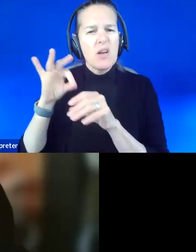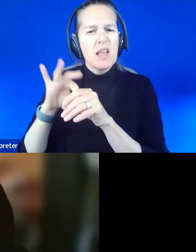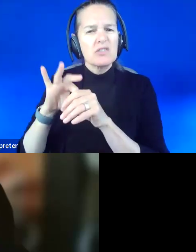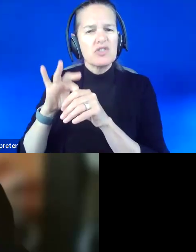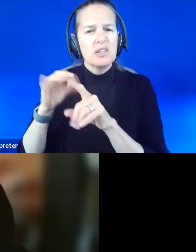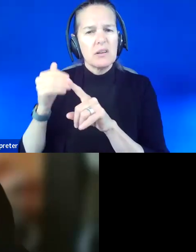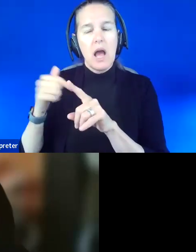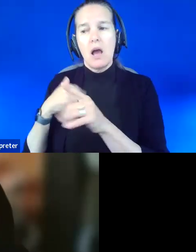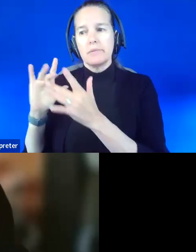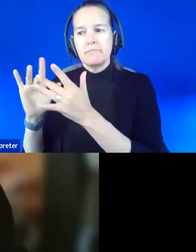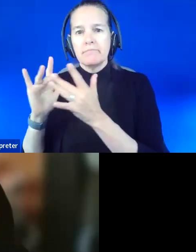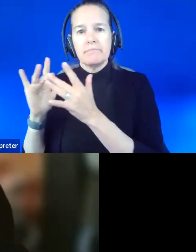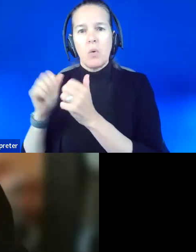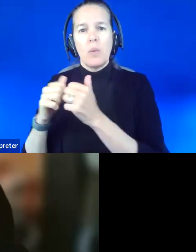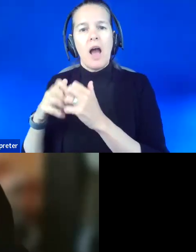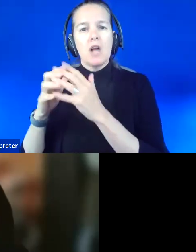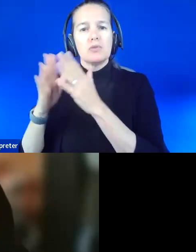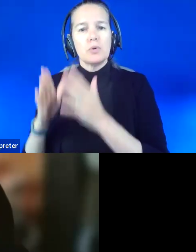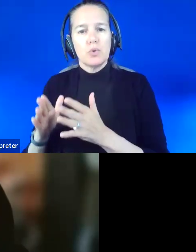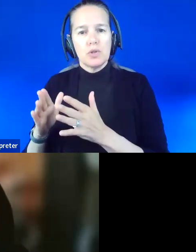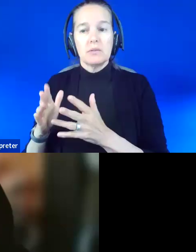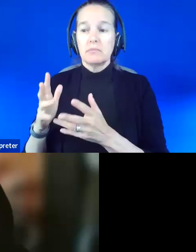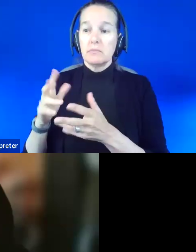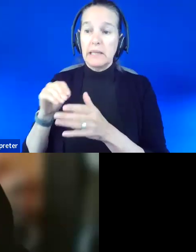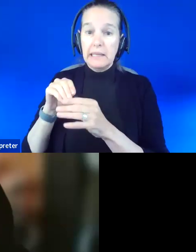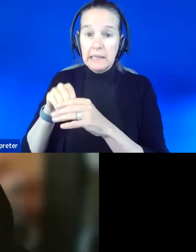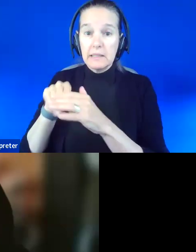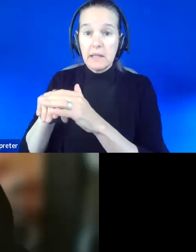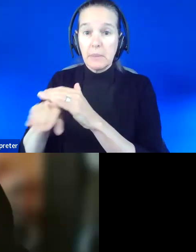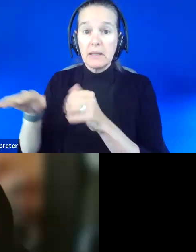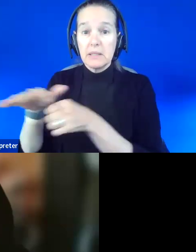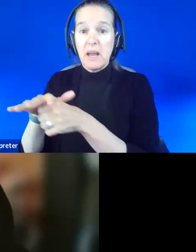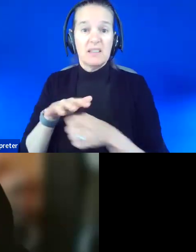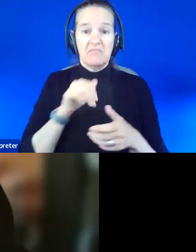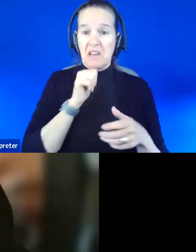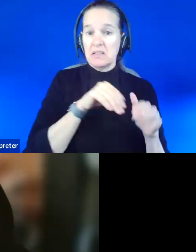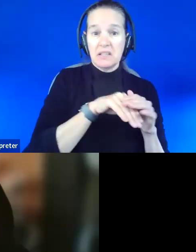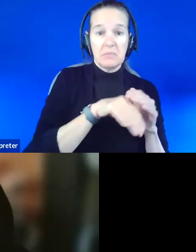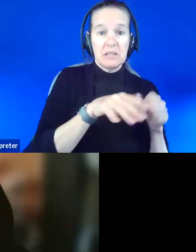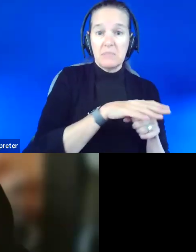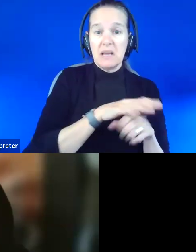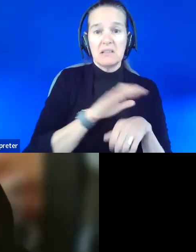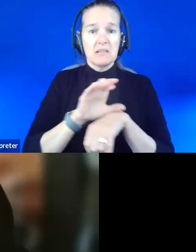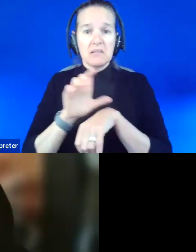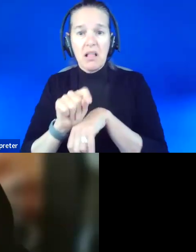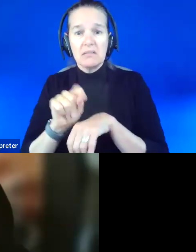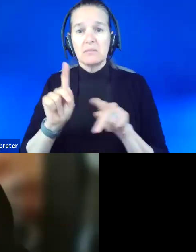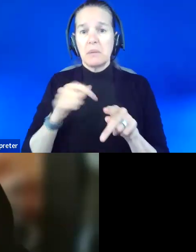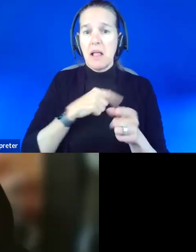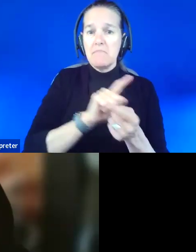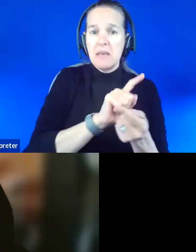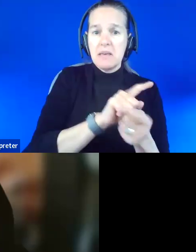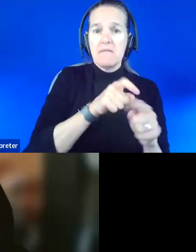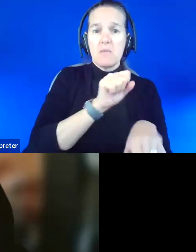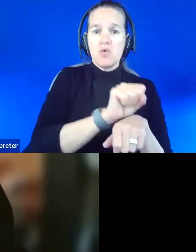with entrepreneurs in and out of the accessibility space and other solo consultants, people that I had met through my work and also through